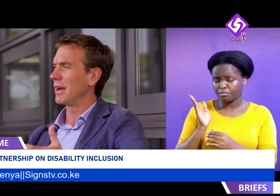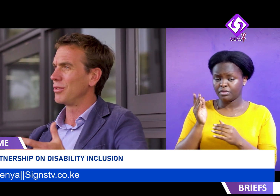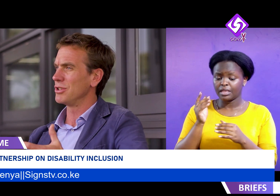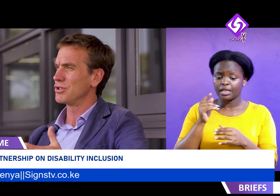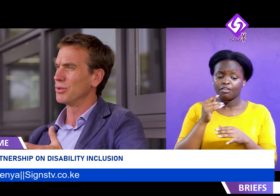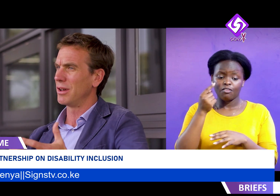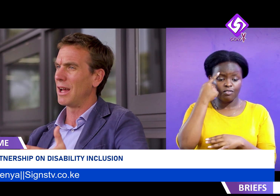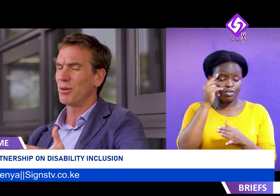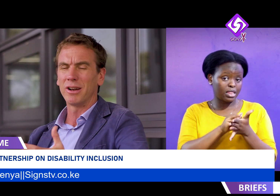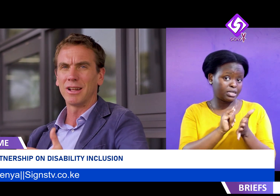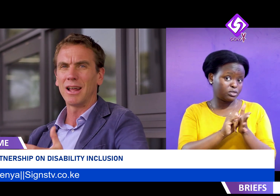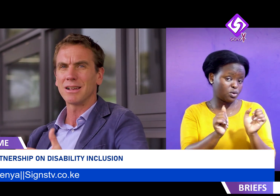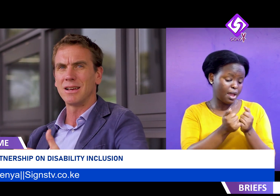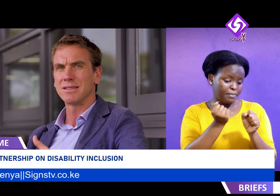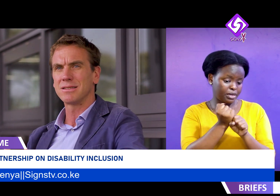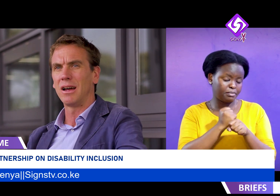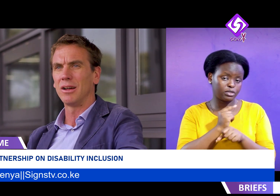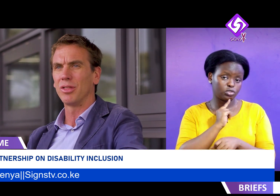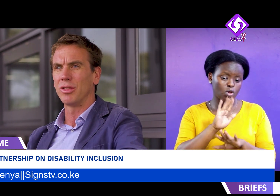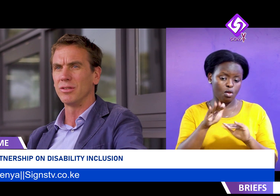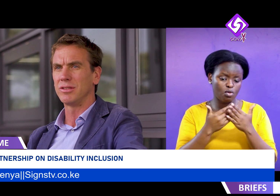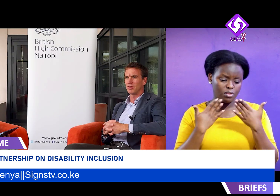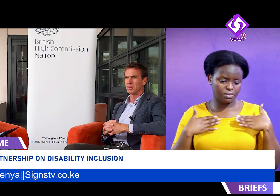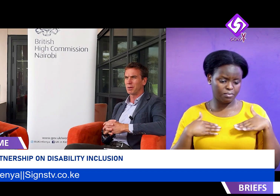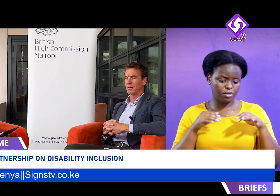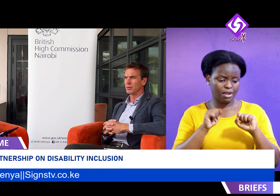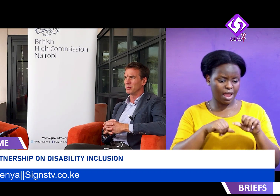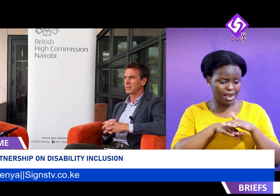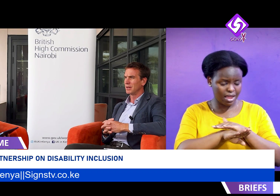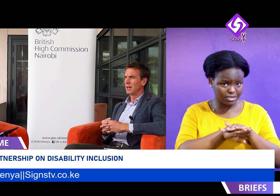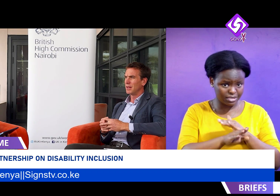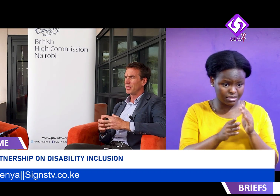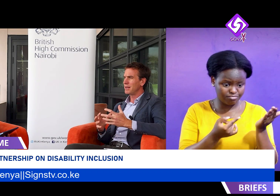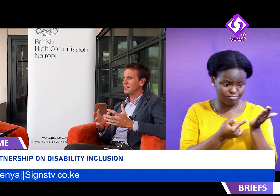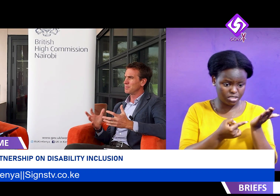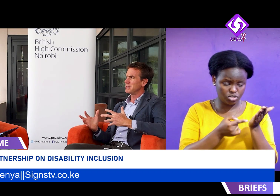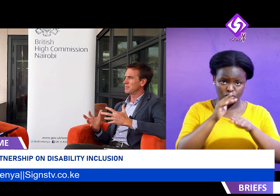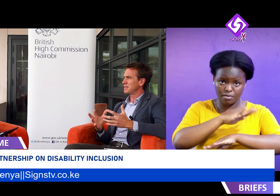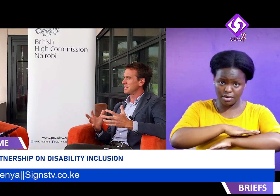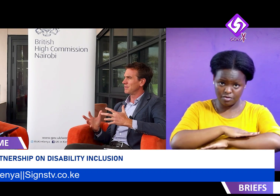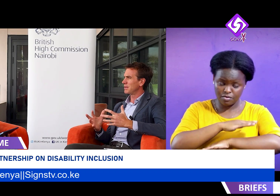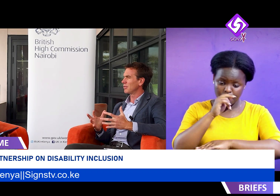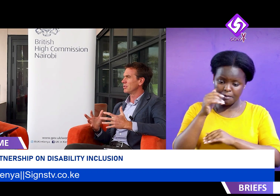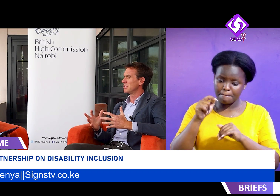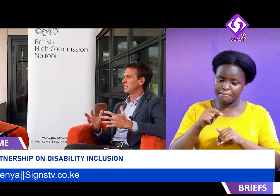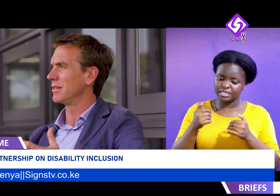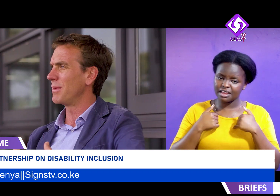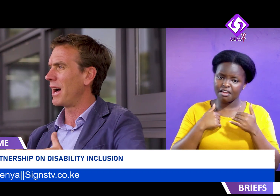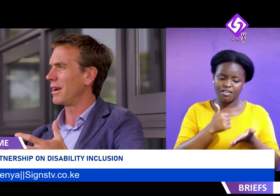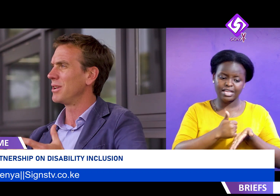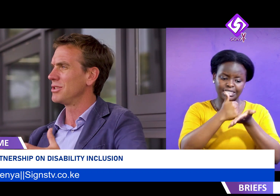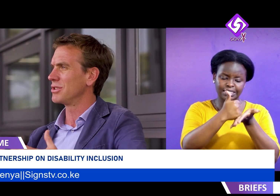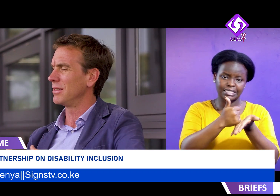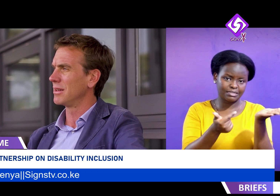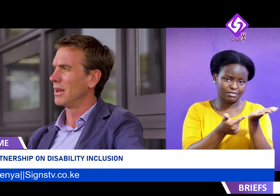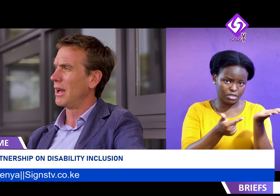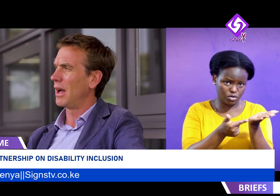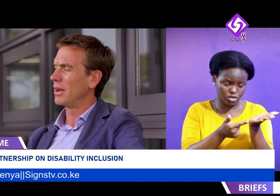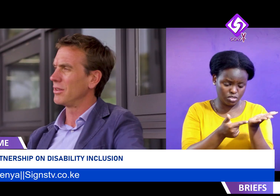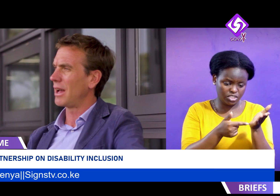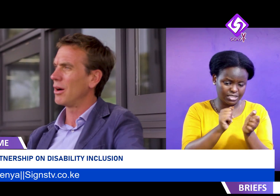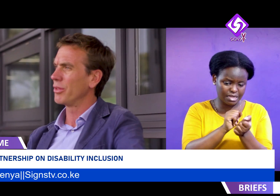happen, and to ensure that everyone can access those digital platforms, there need to be some assistive technologies and some